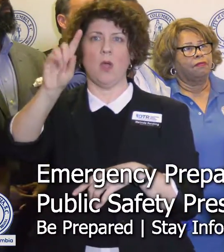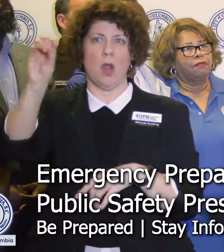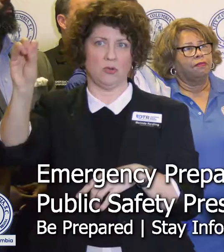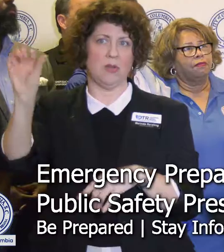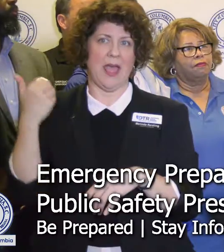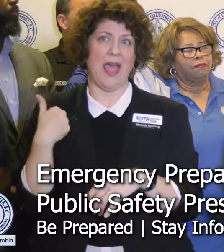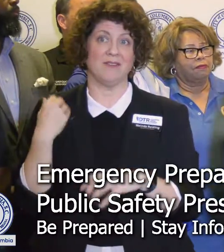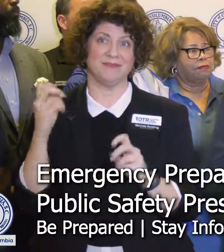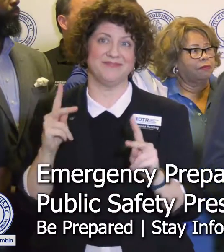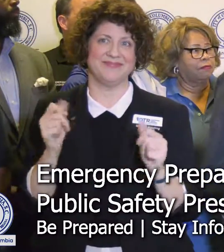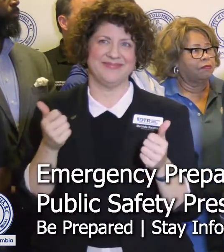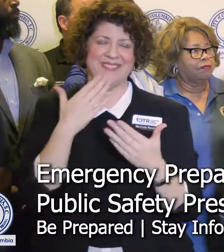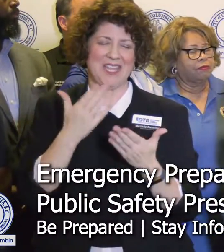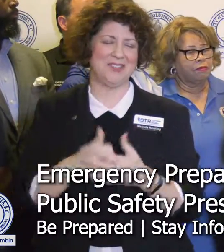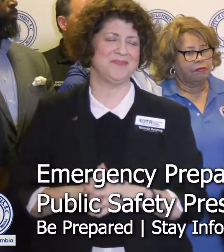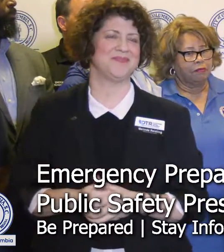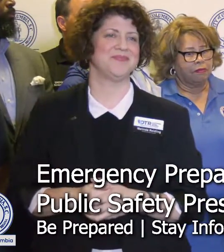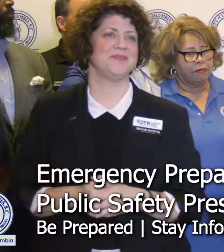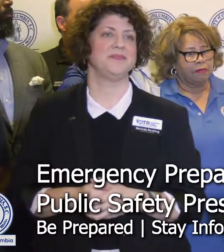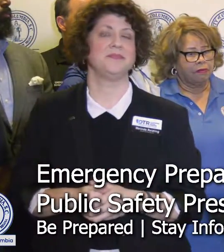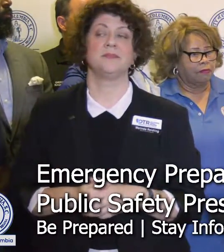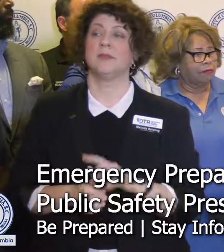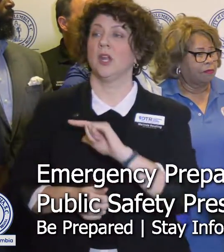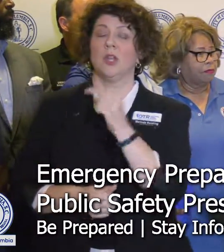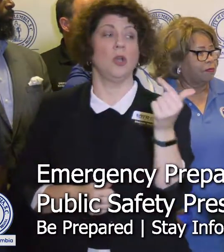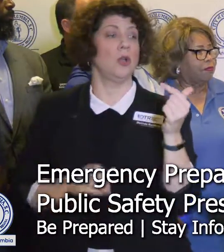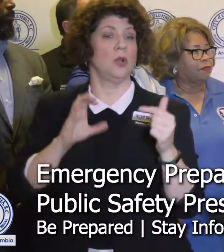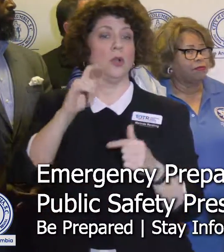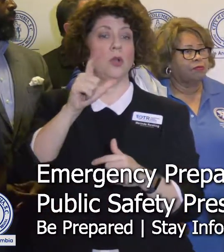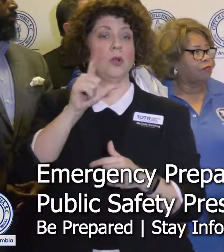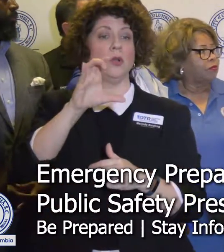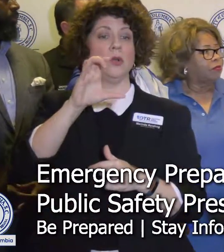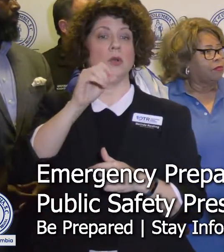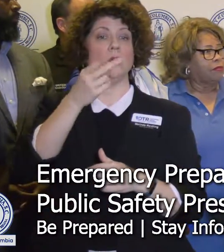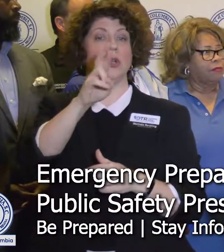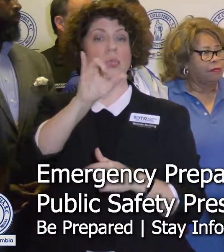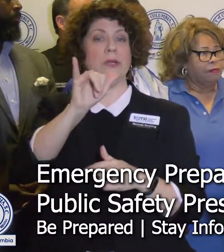803-255-7100. Thank you. Colonel Curry from Transitions.